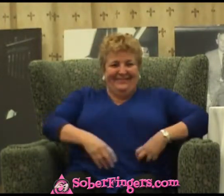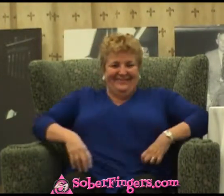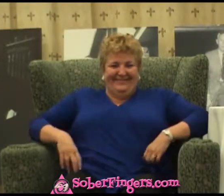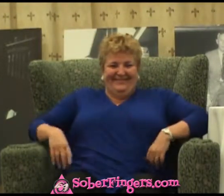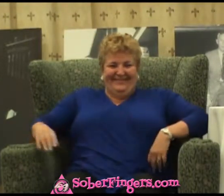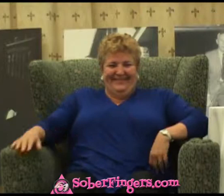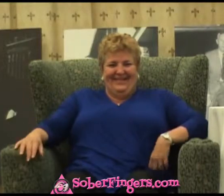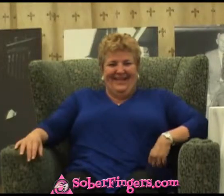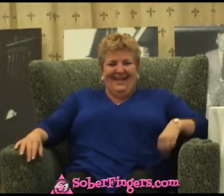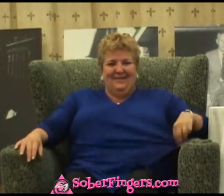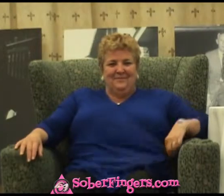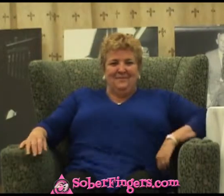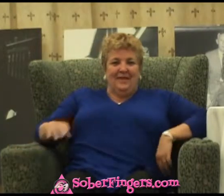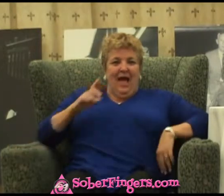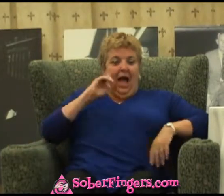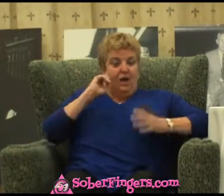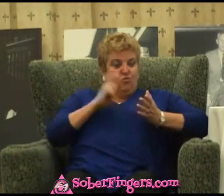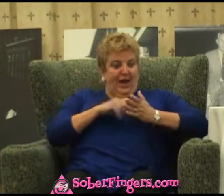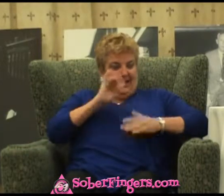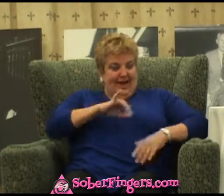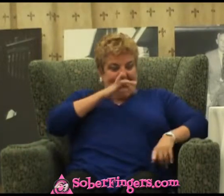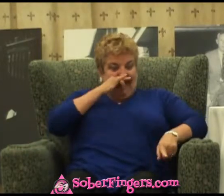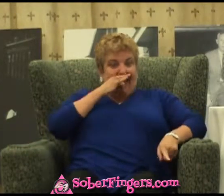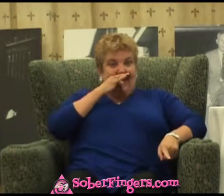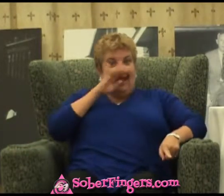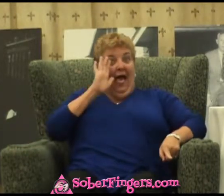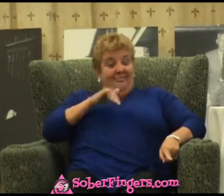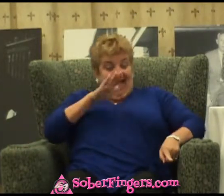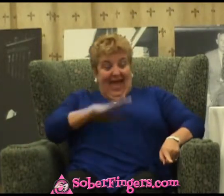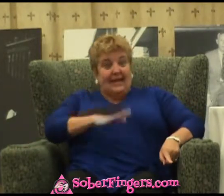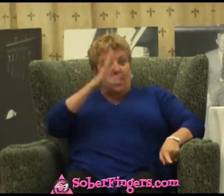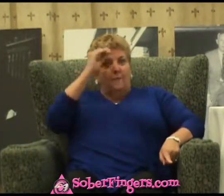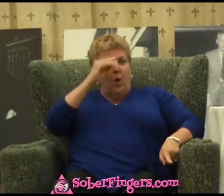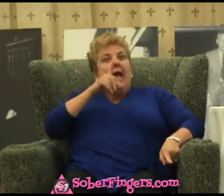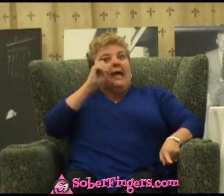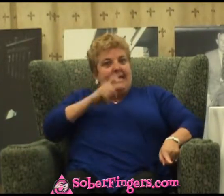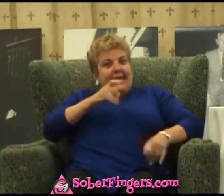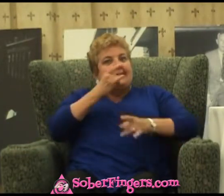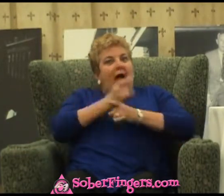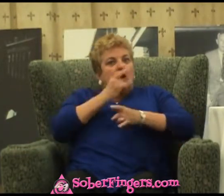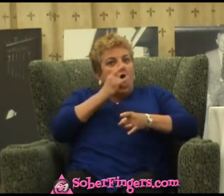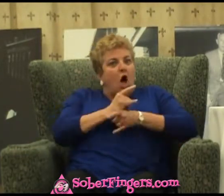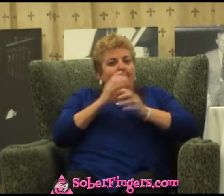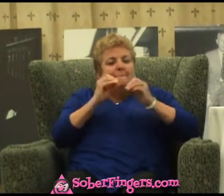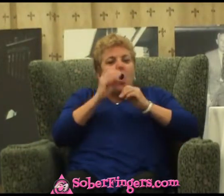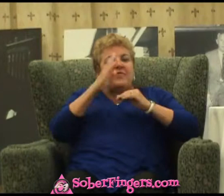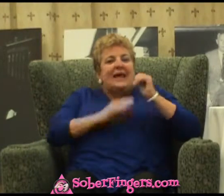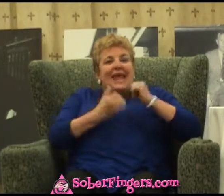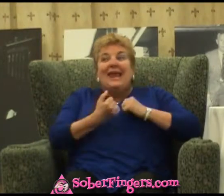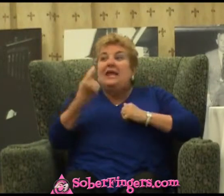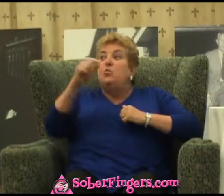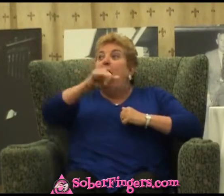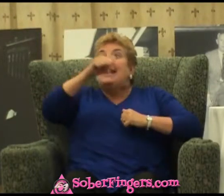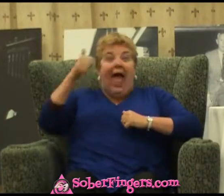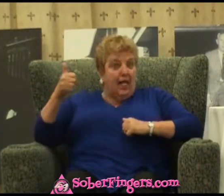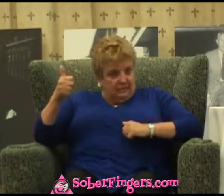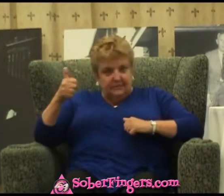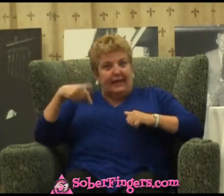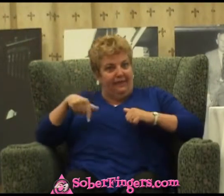I recognize this kid. This little boy needs alcohol more than anyone else in this airport. And I've